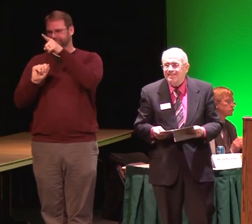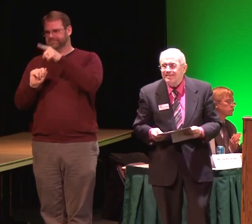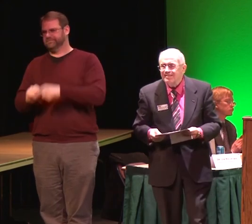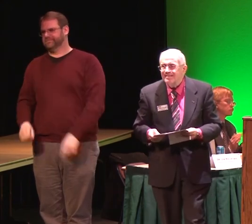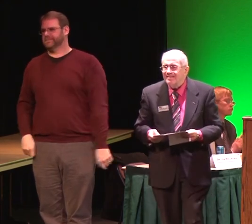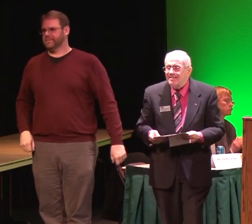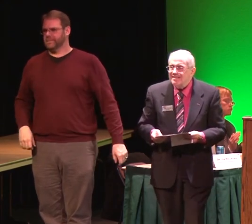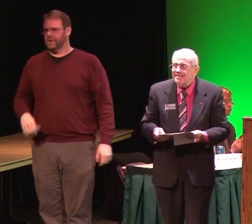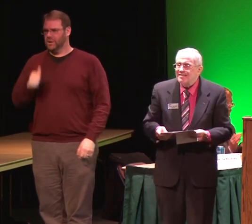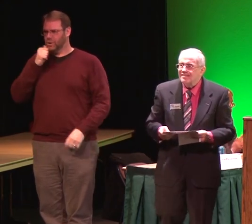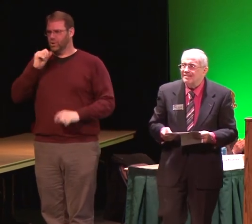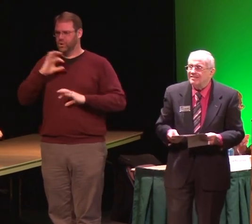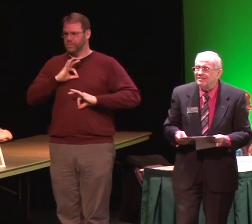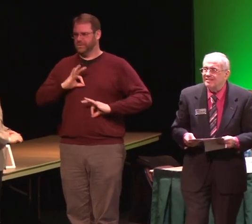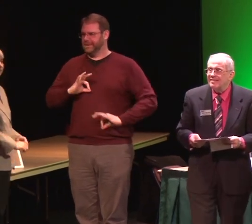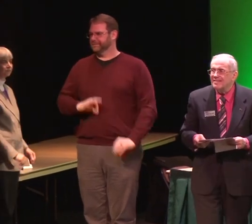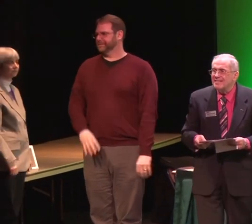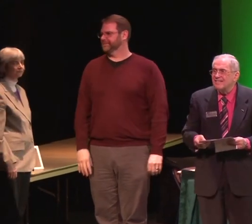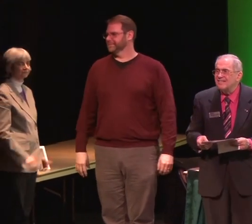Yes.